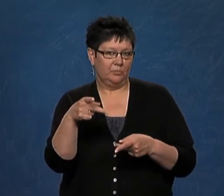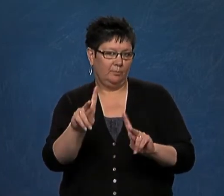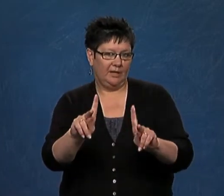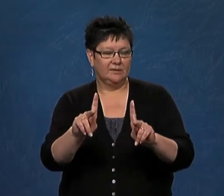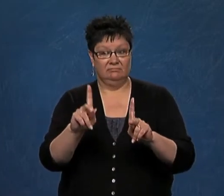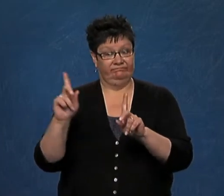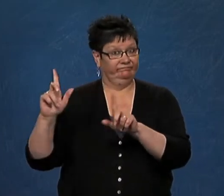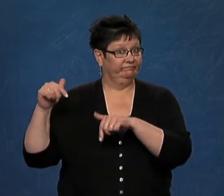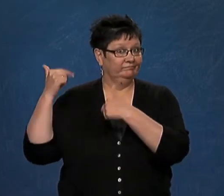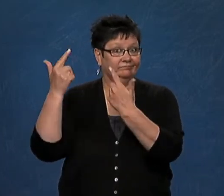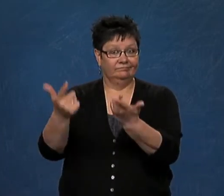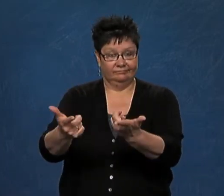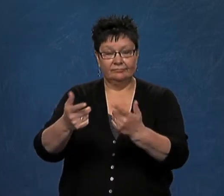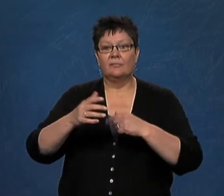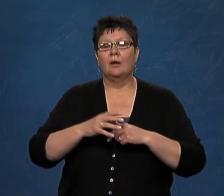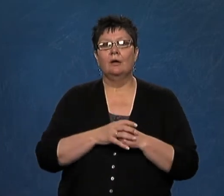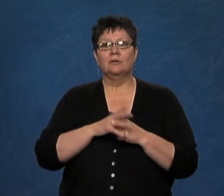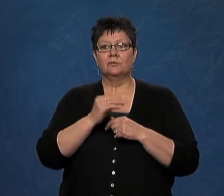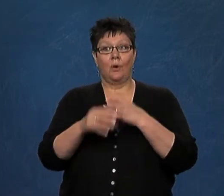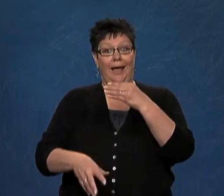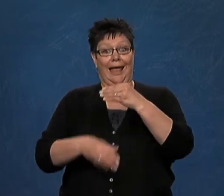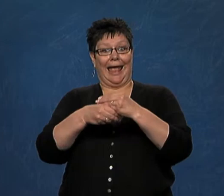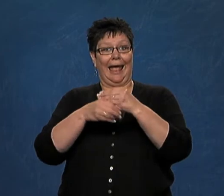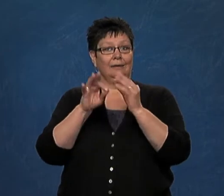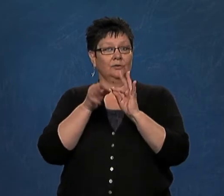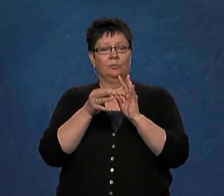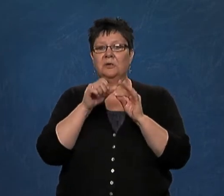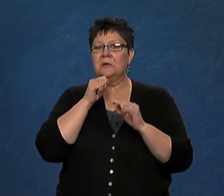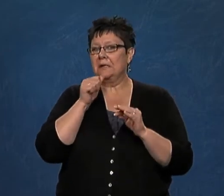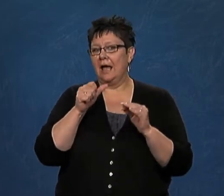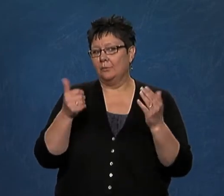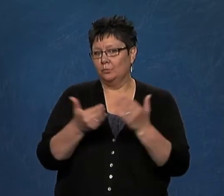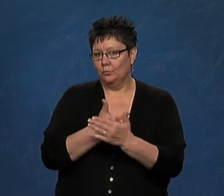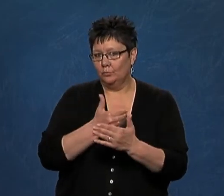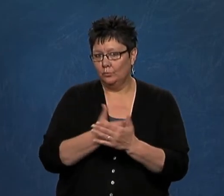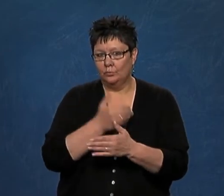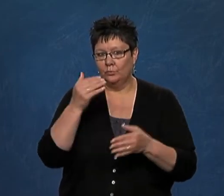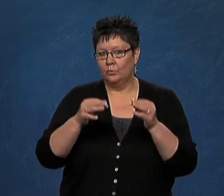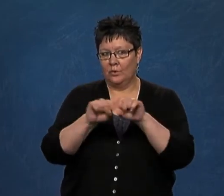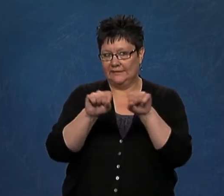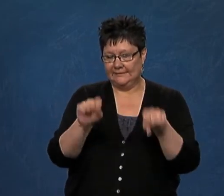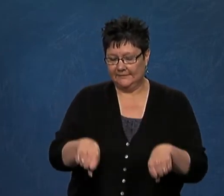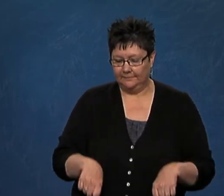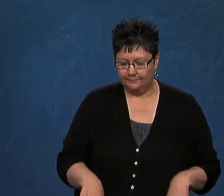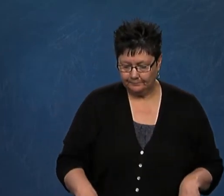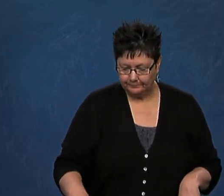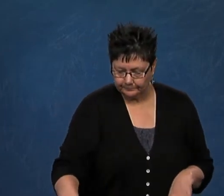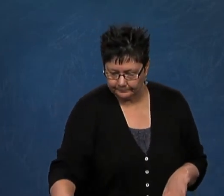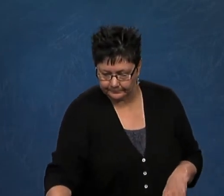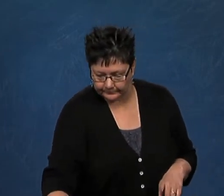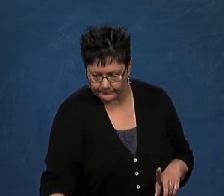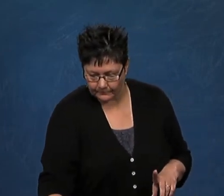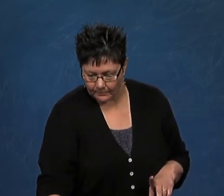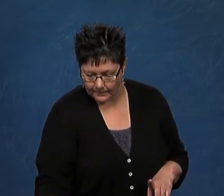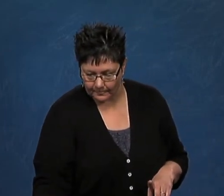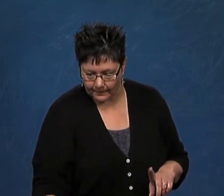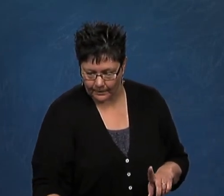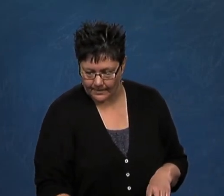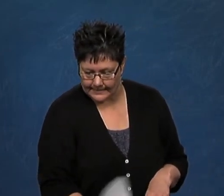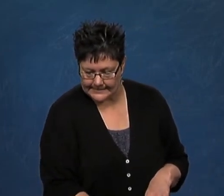place. And they've been doing that for years. So now with the additional interpreting process in place, it's not new